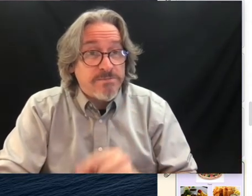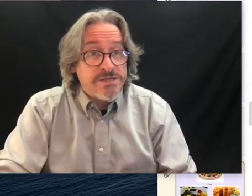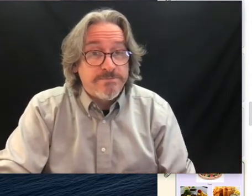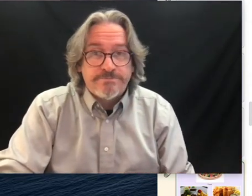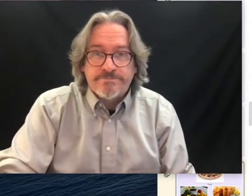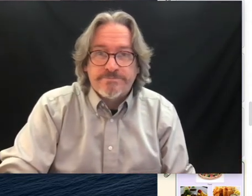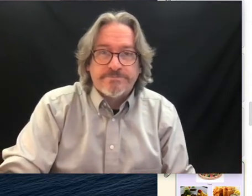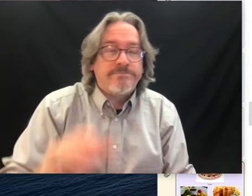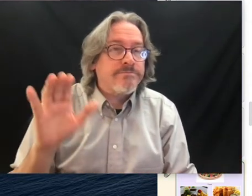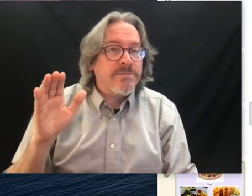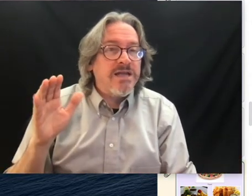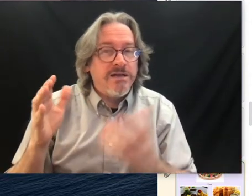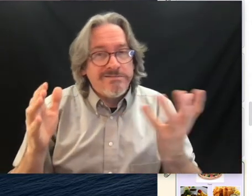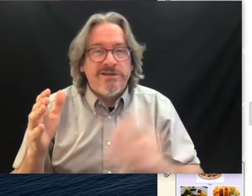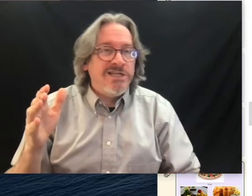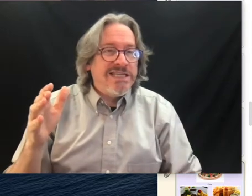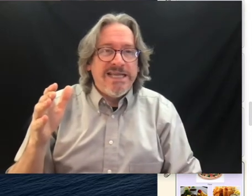and chips.